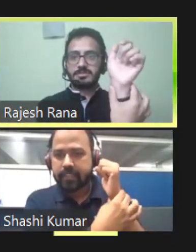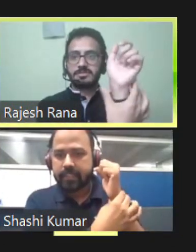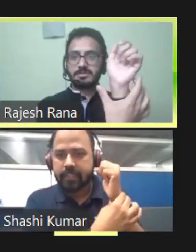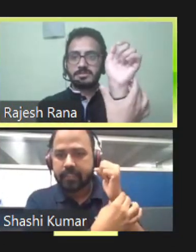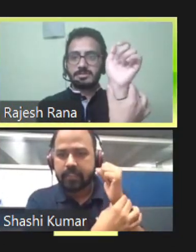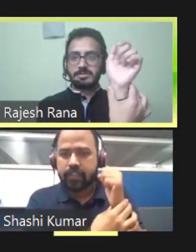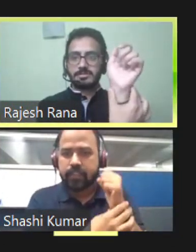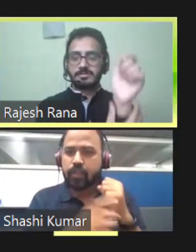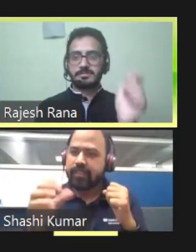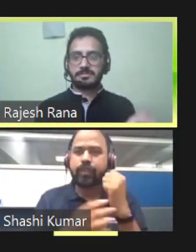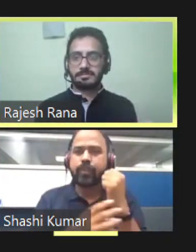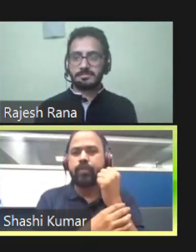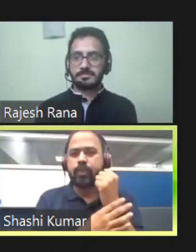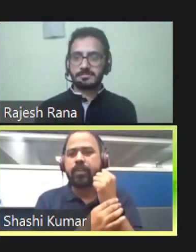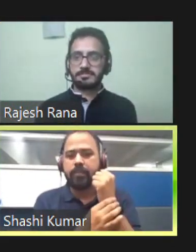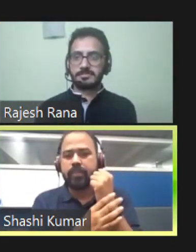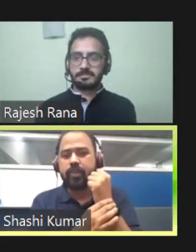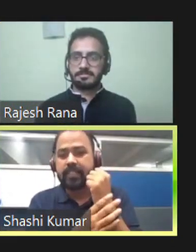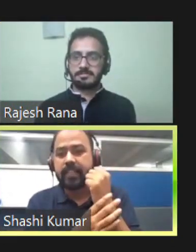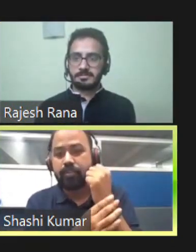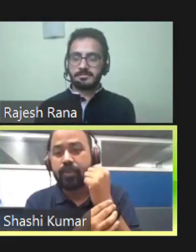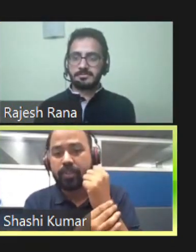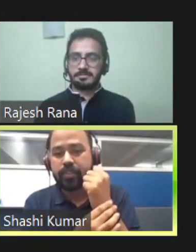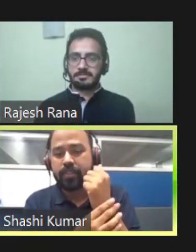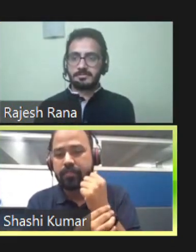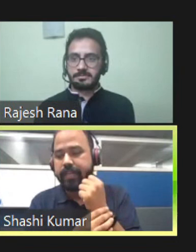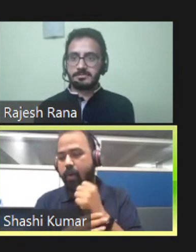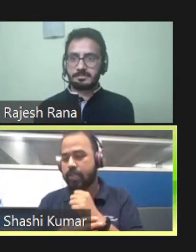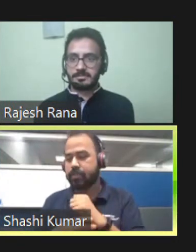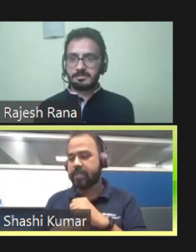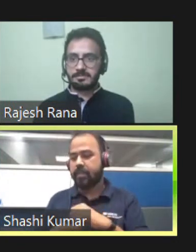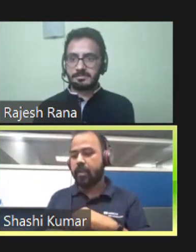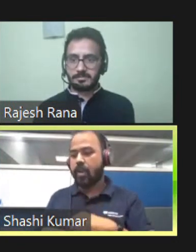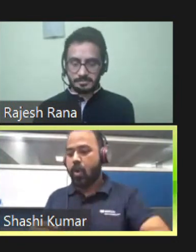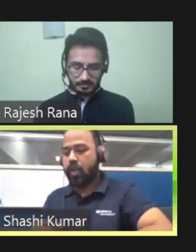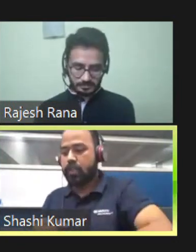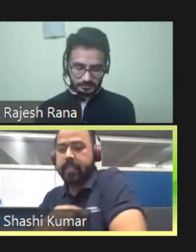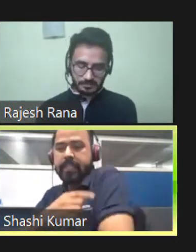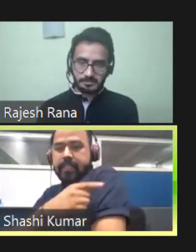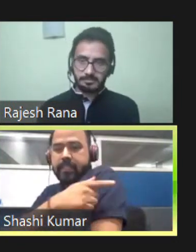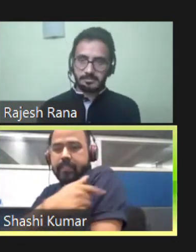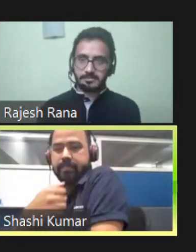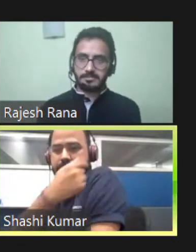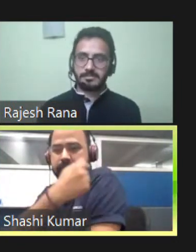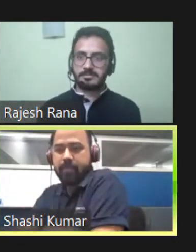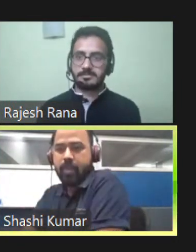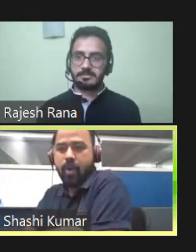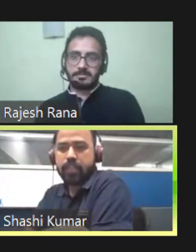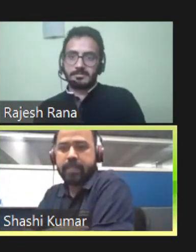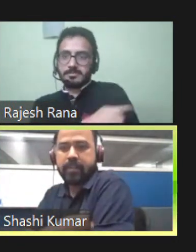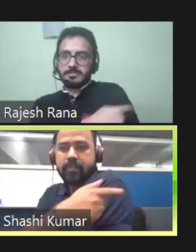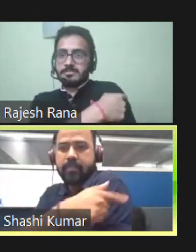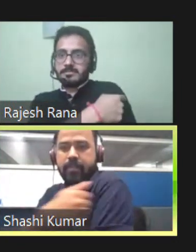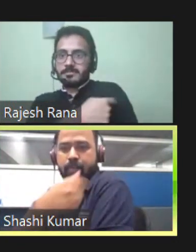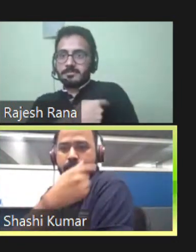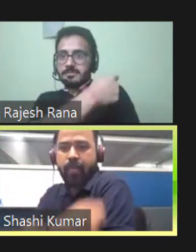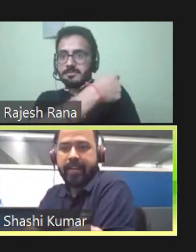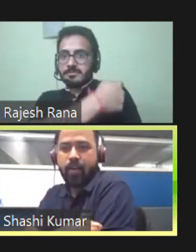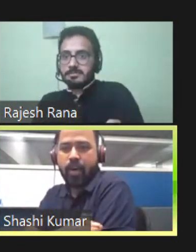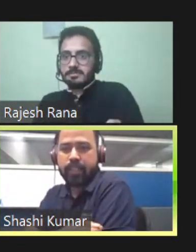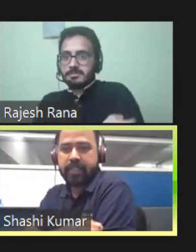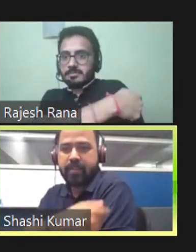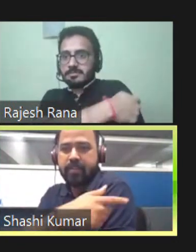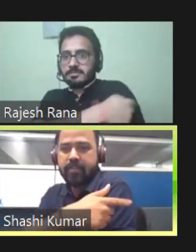Doctor. So they will get to know. You are asking for doctor. Right? Hospital is hospital,